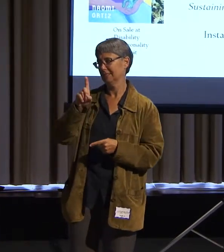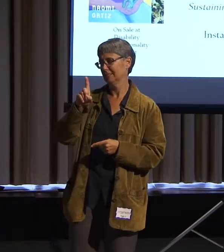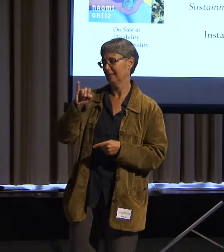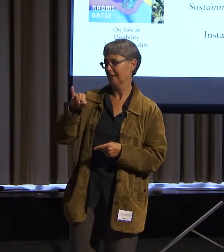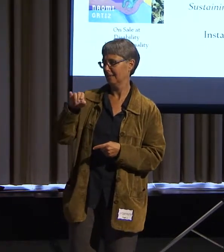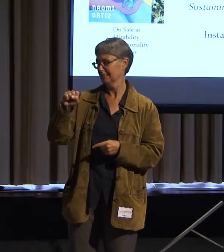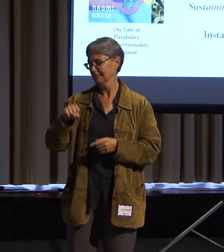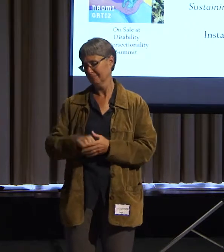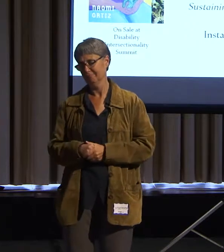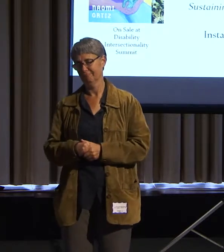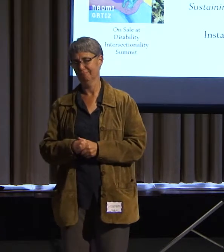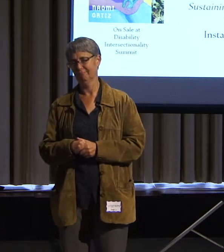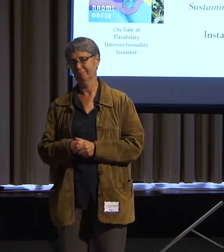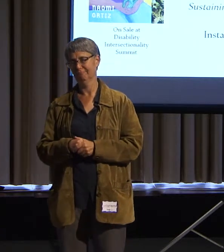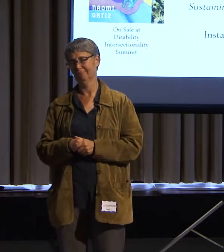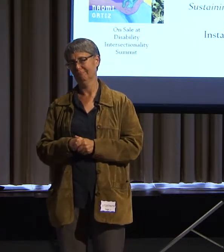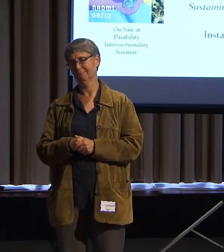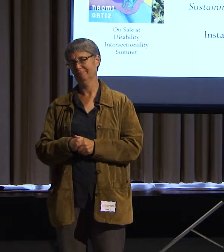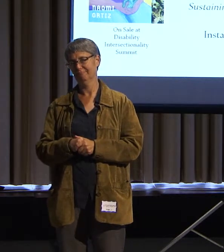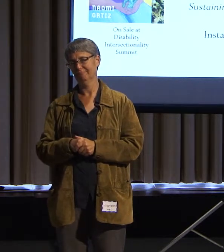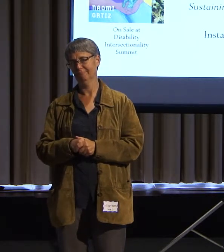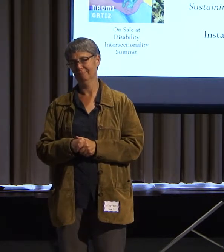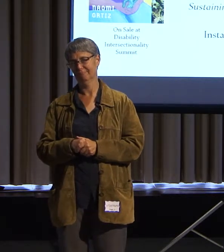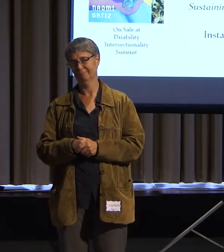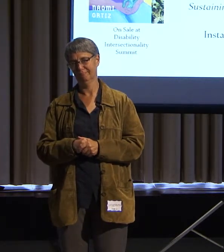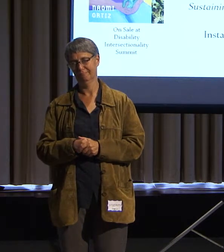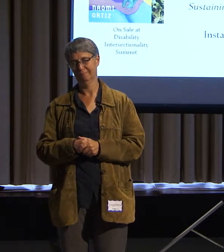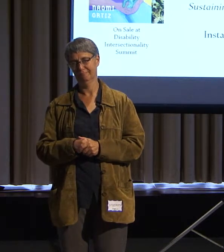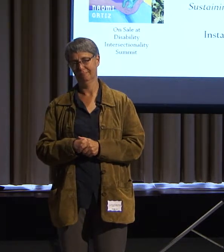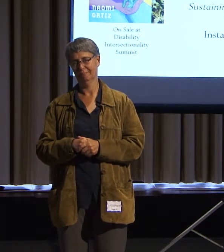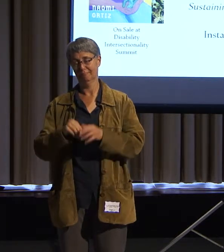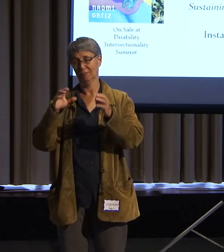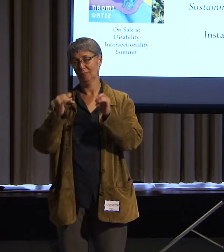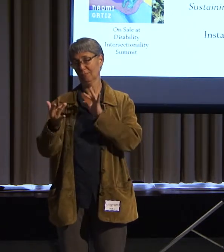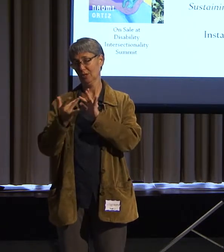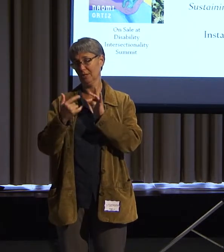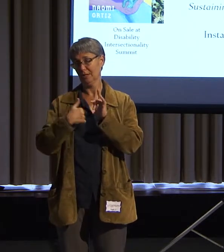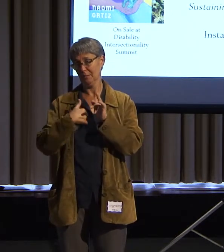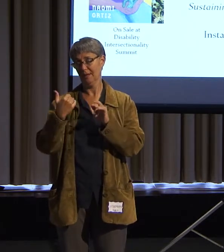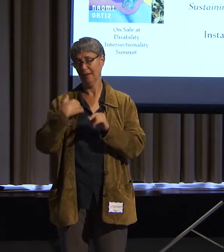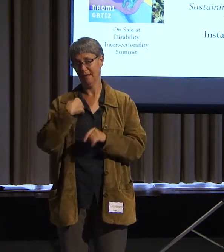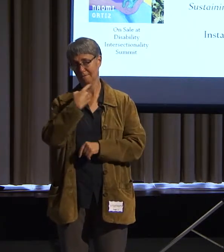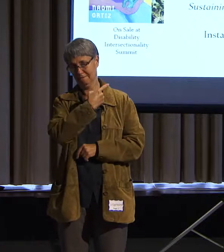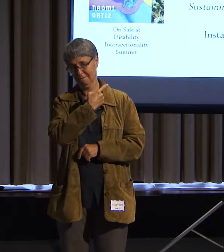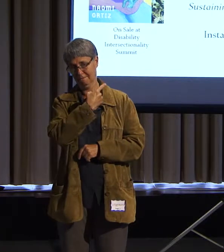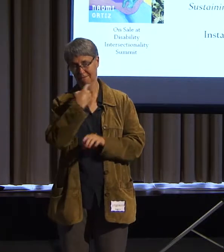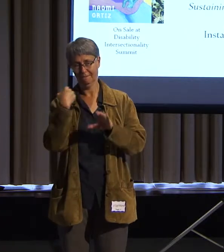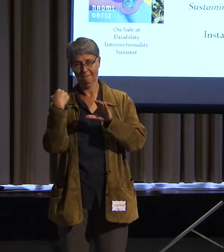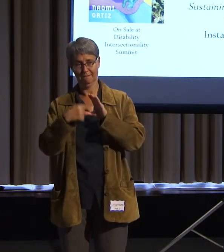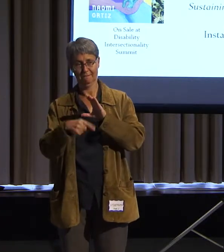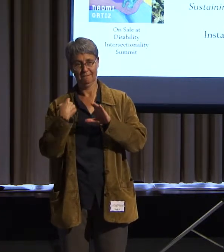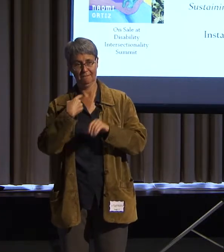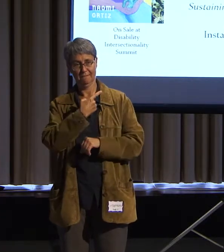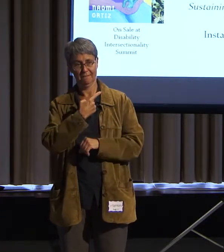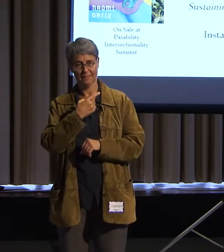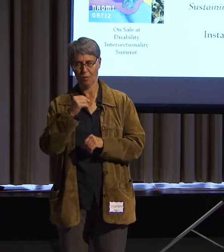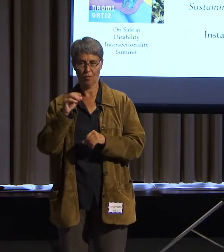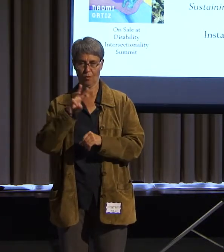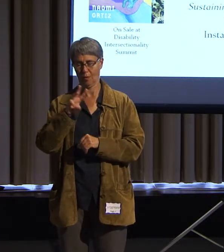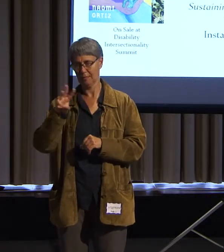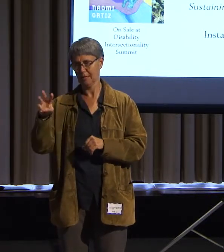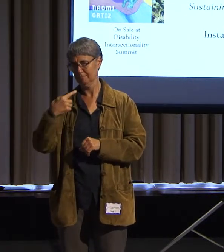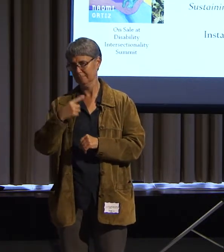conference. So yeah, and if you want to connect with me, you can find me at naomiortiz.com. So if we'd like to